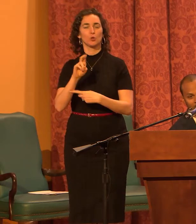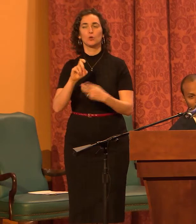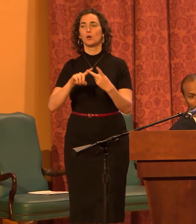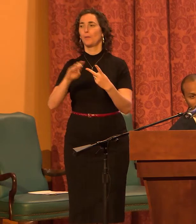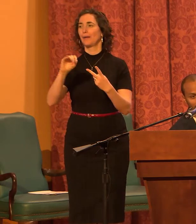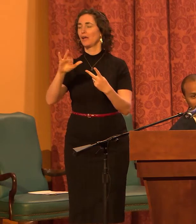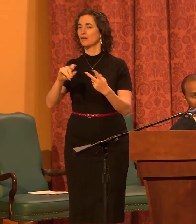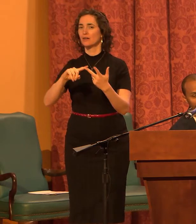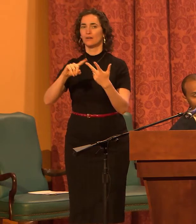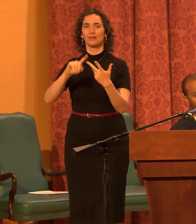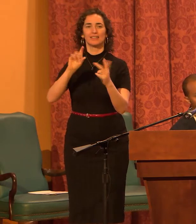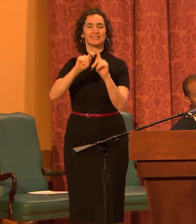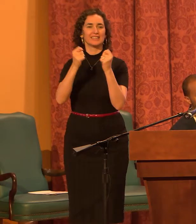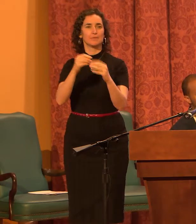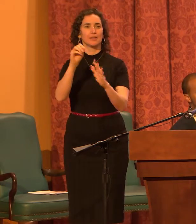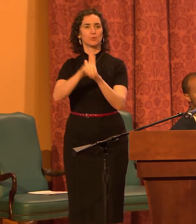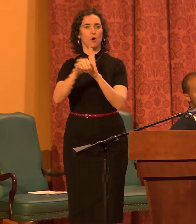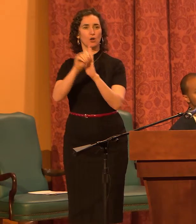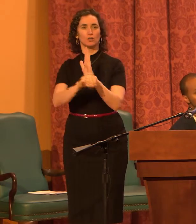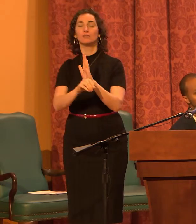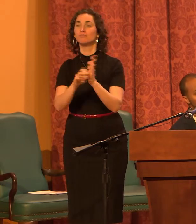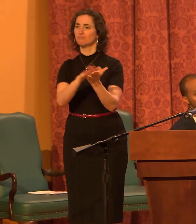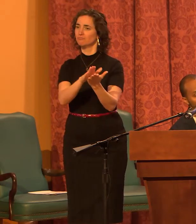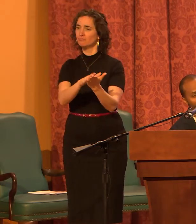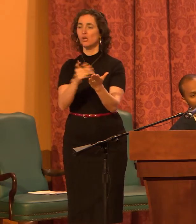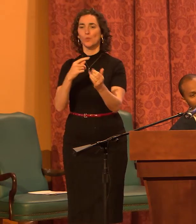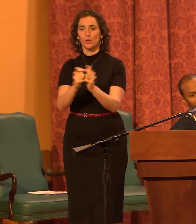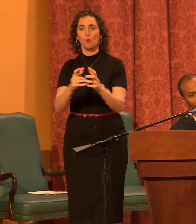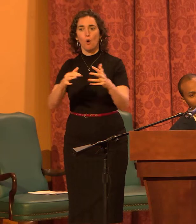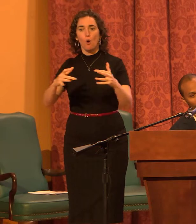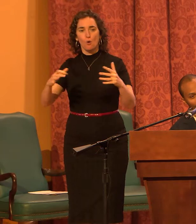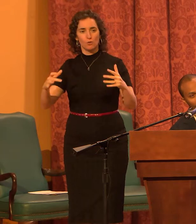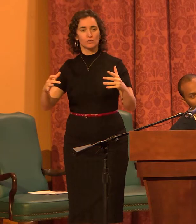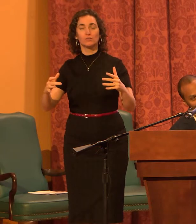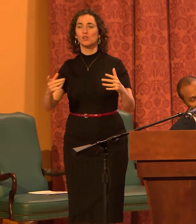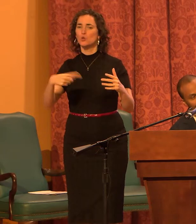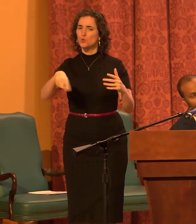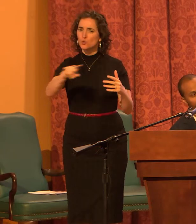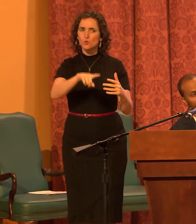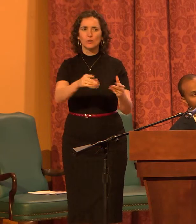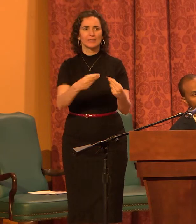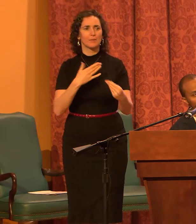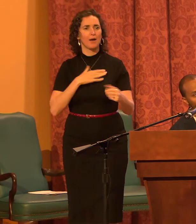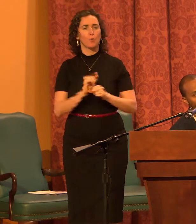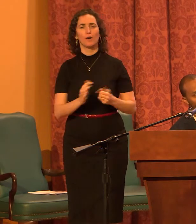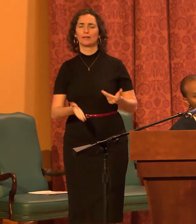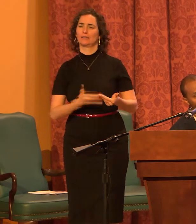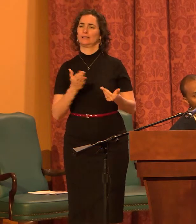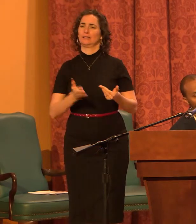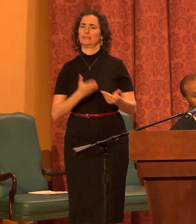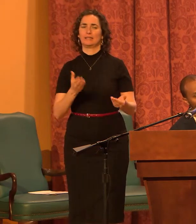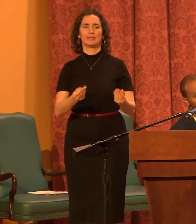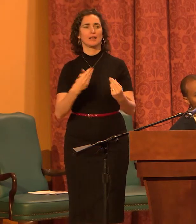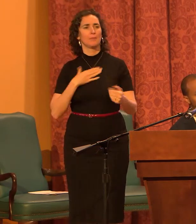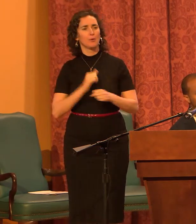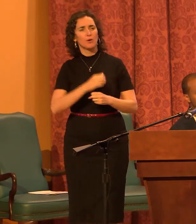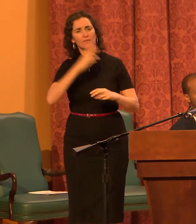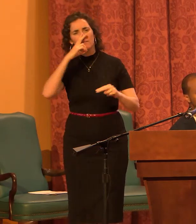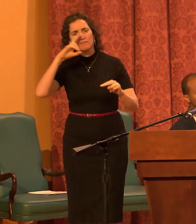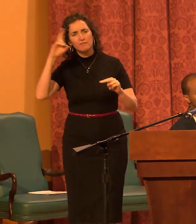and the rest of the team in New Orleans, and as we expand, you guys make the work easy. You make it fun,